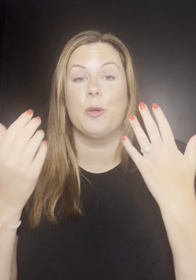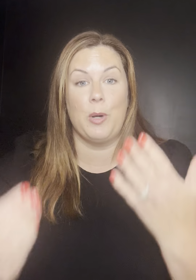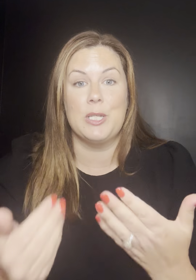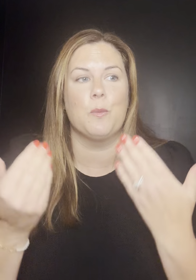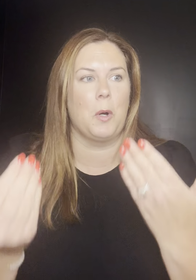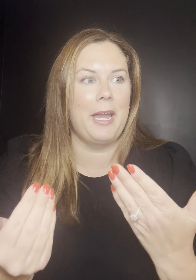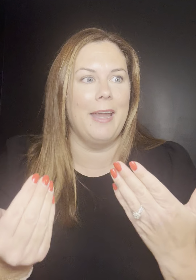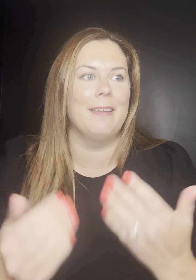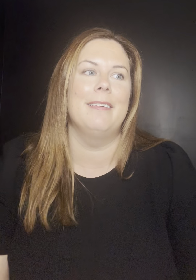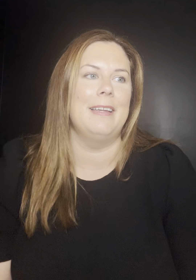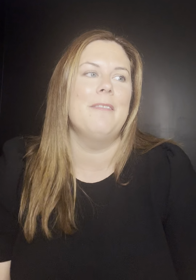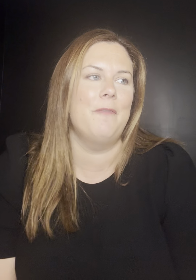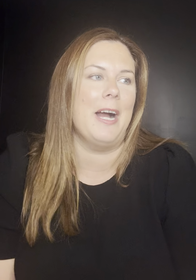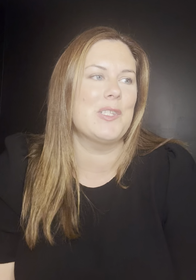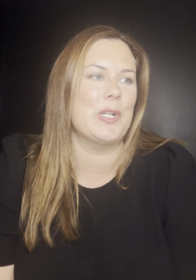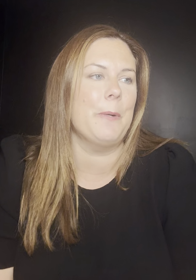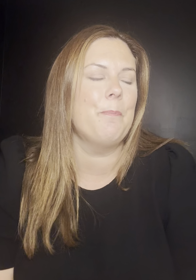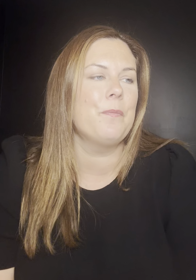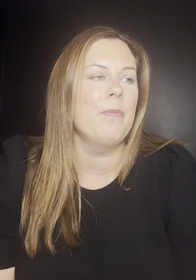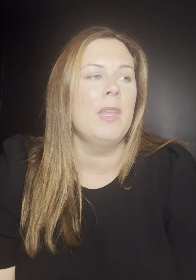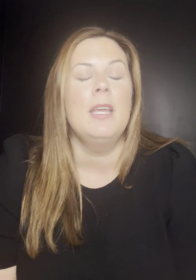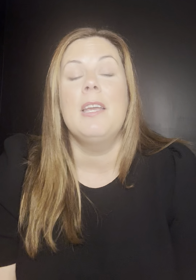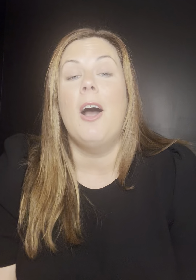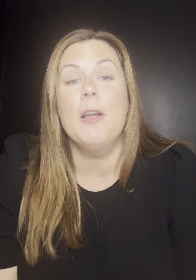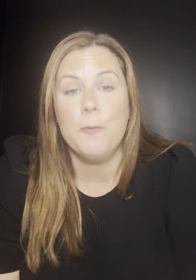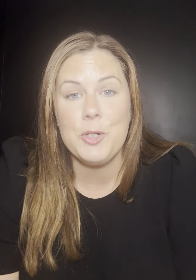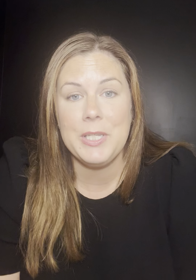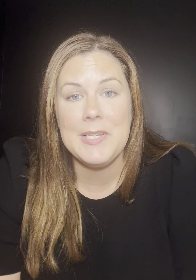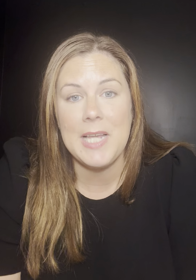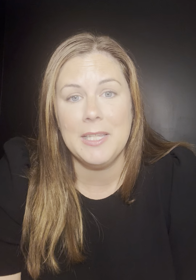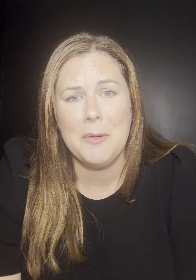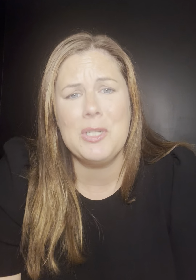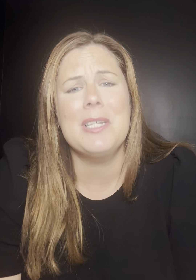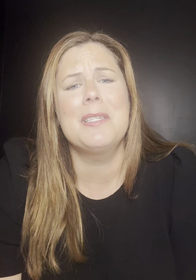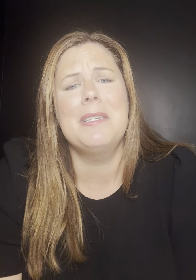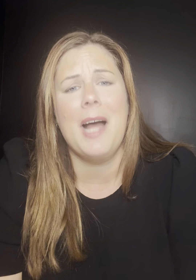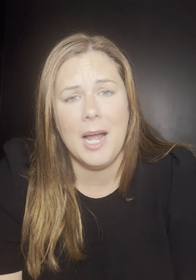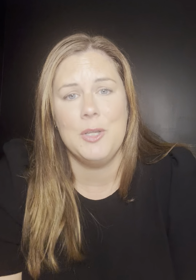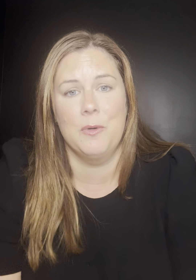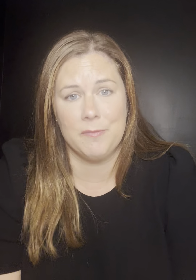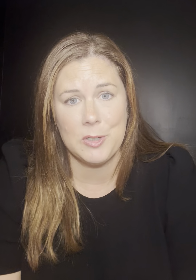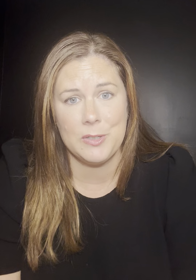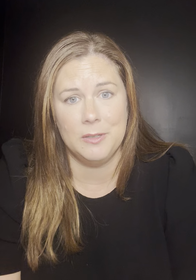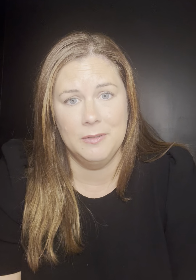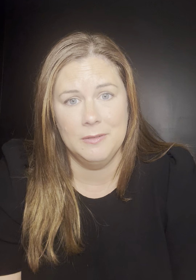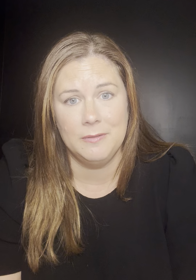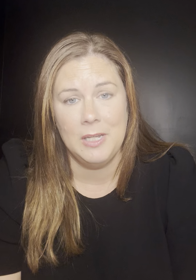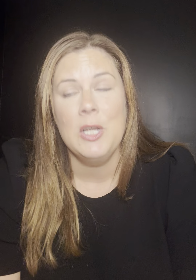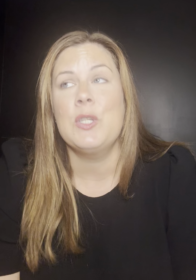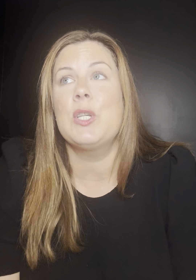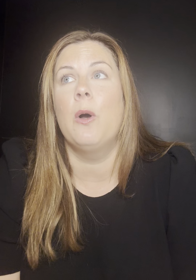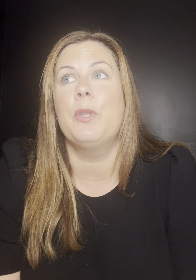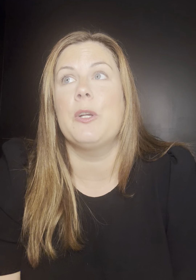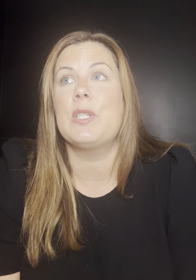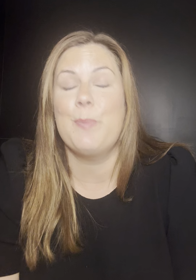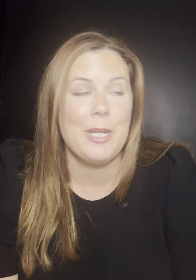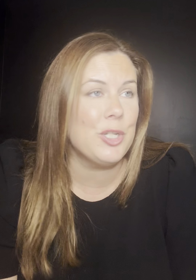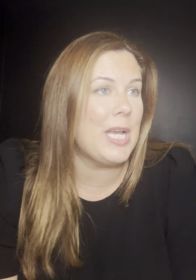brains working faster. Unfortunately, sign language is not universal. So there's Spanish Sign